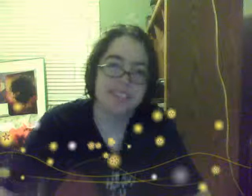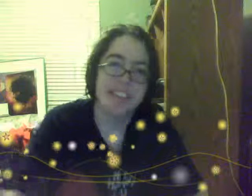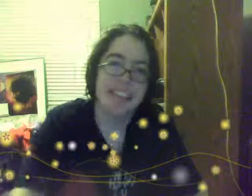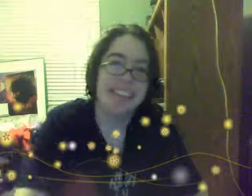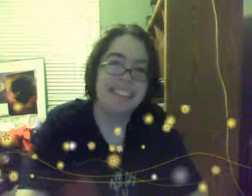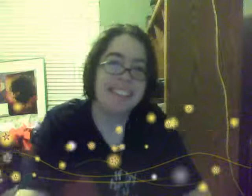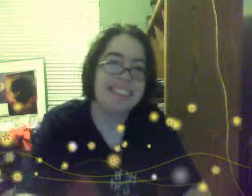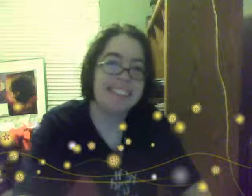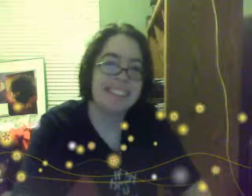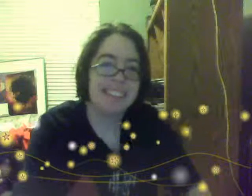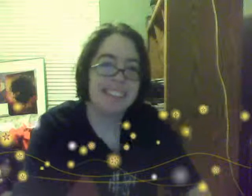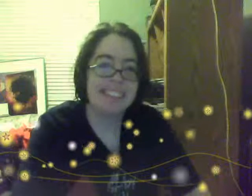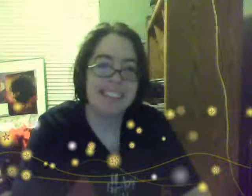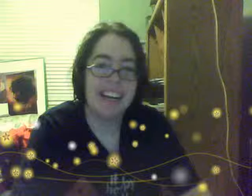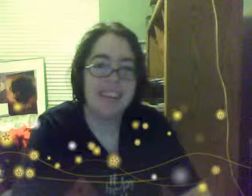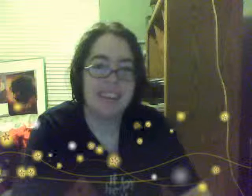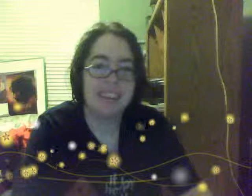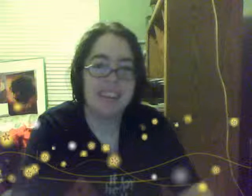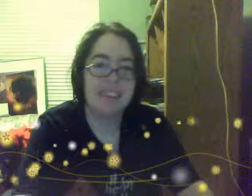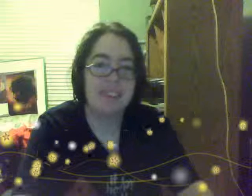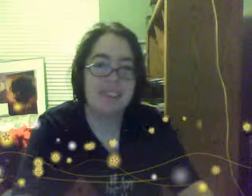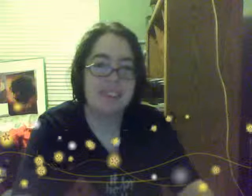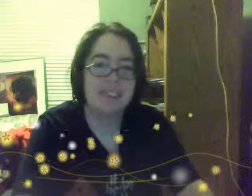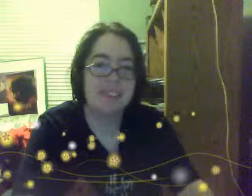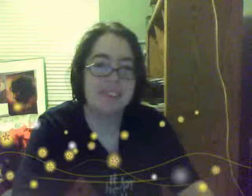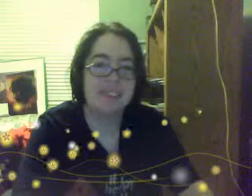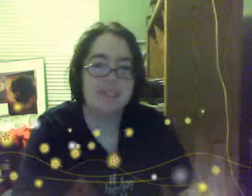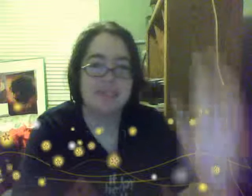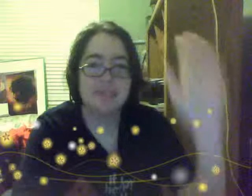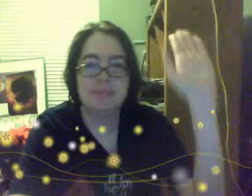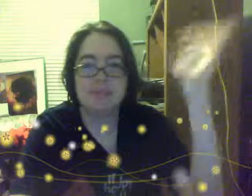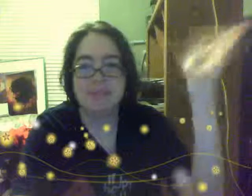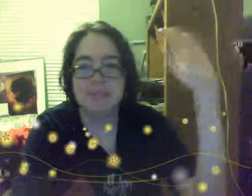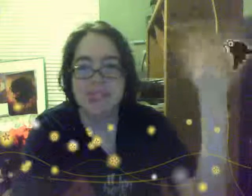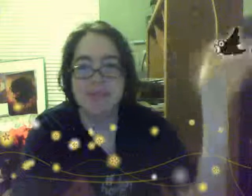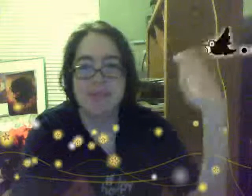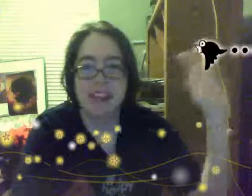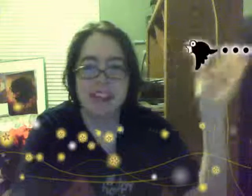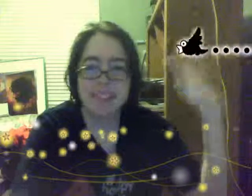And until next video, goodbye.